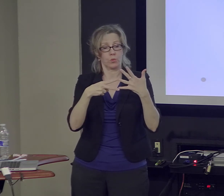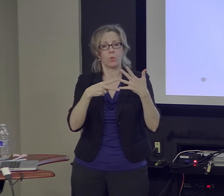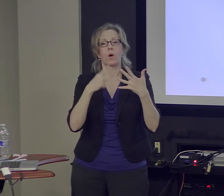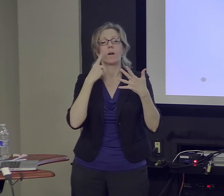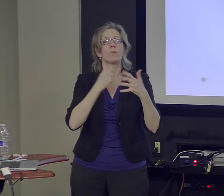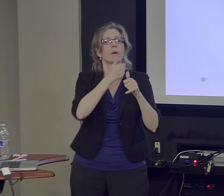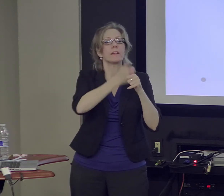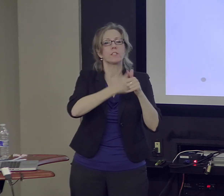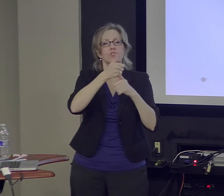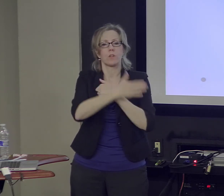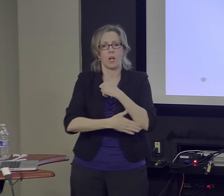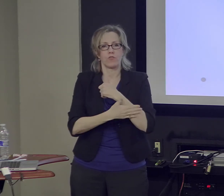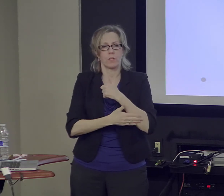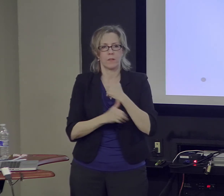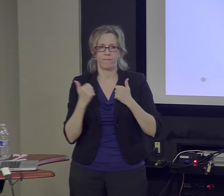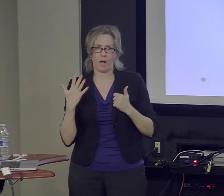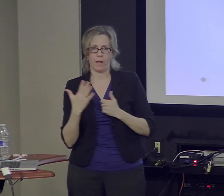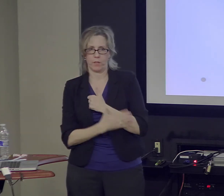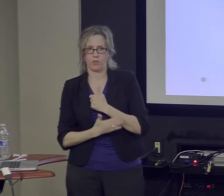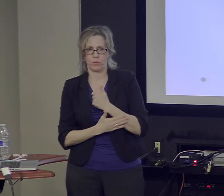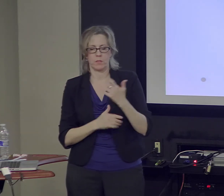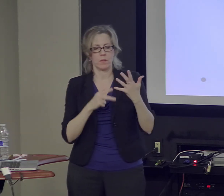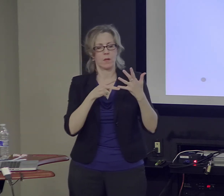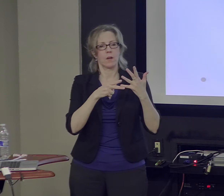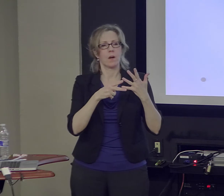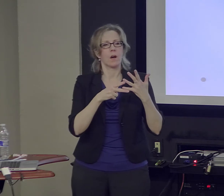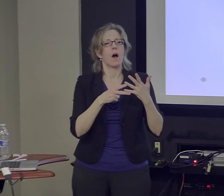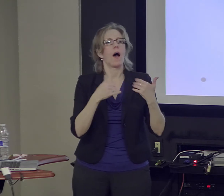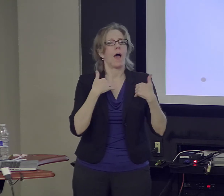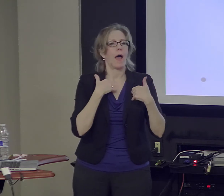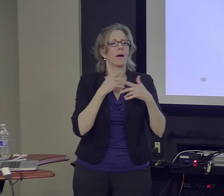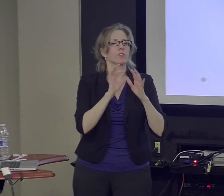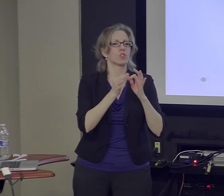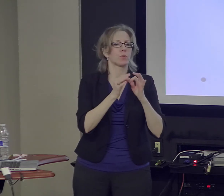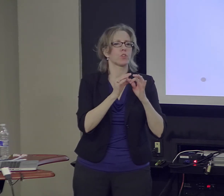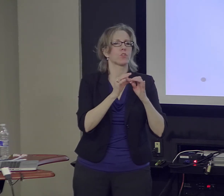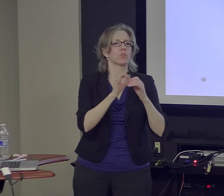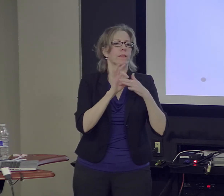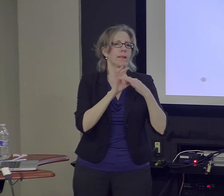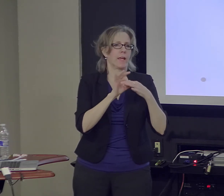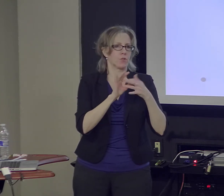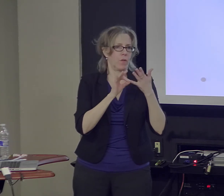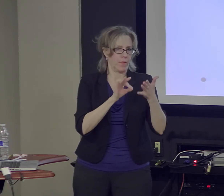Out of the 5, I used the last, each 5 are from different countries.